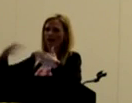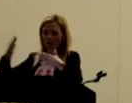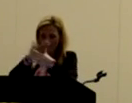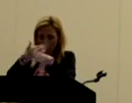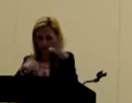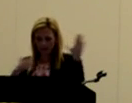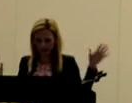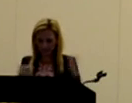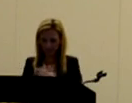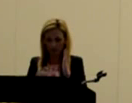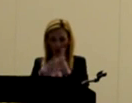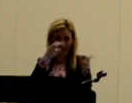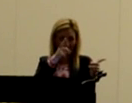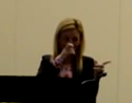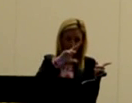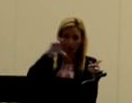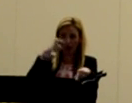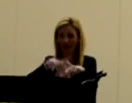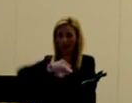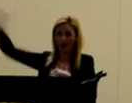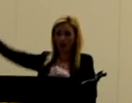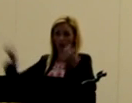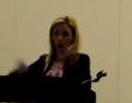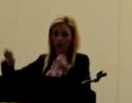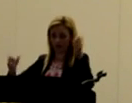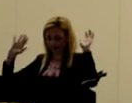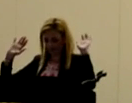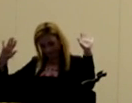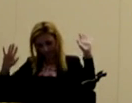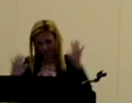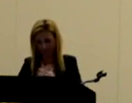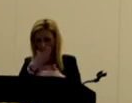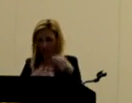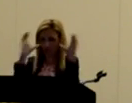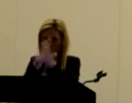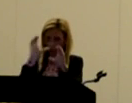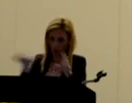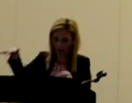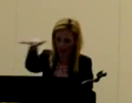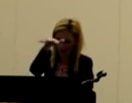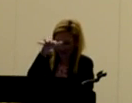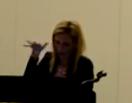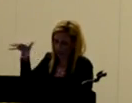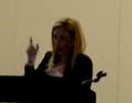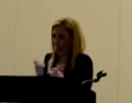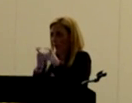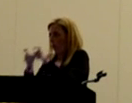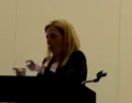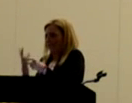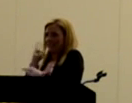them whenever they bothered me. Once in the heater, once outside of the car. And it resulted in searches through the neighborhood